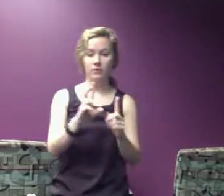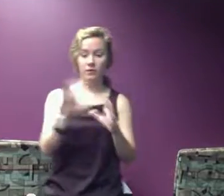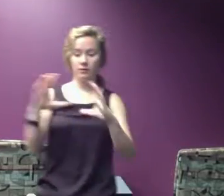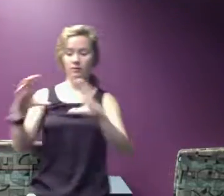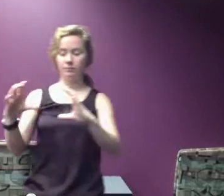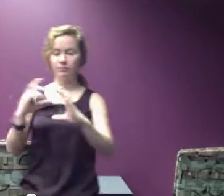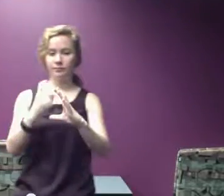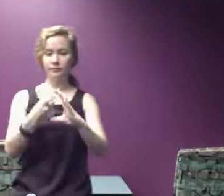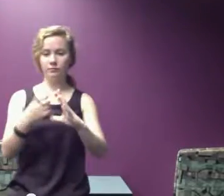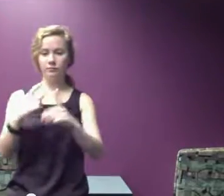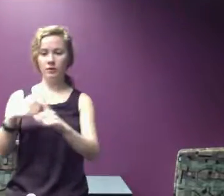13.